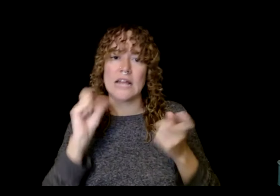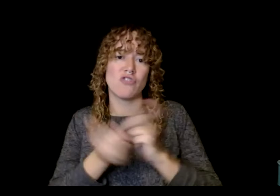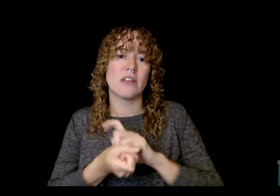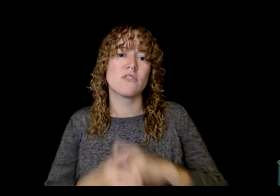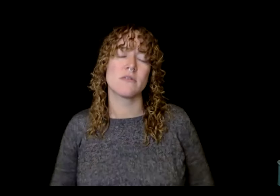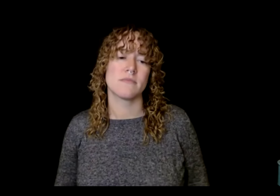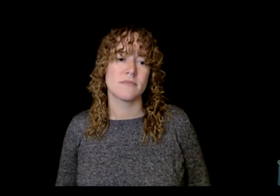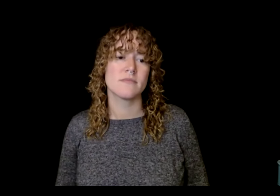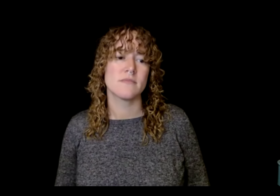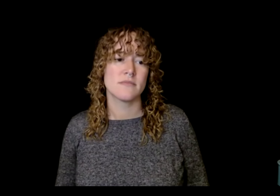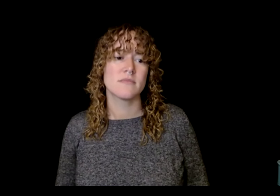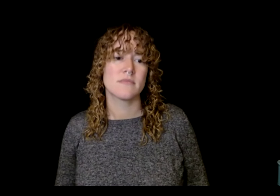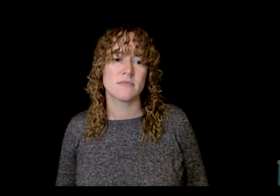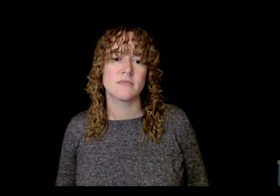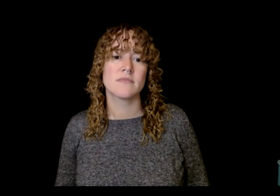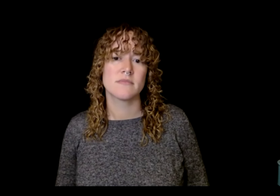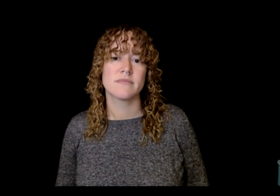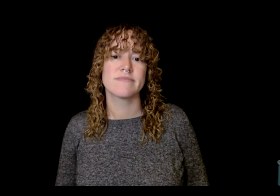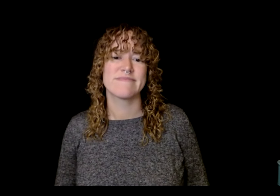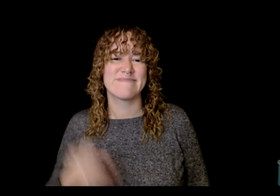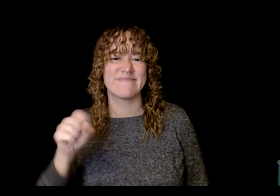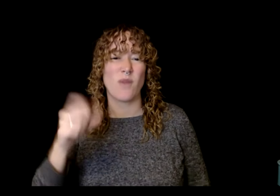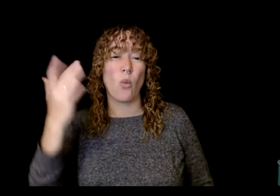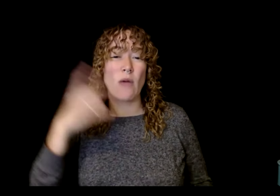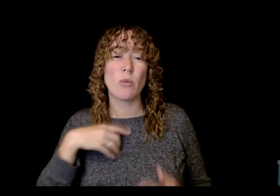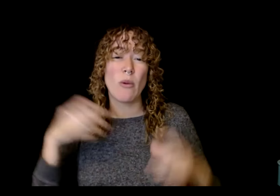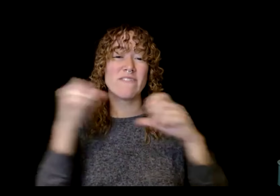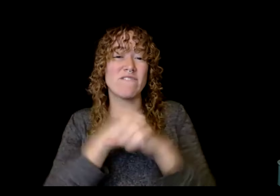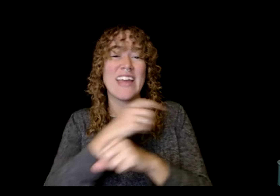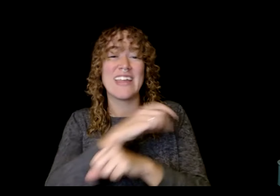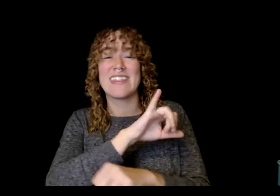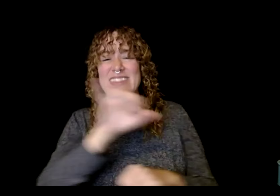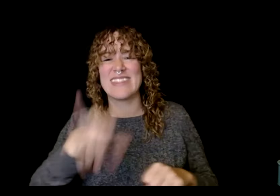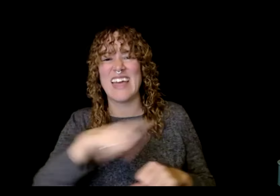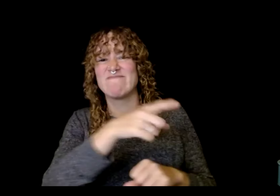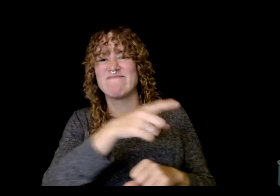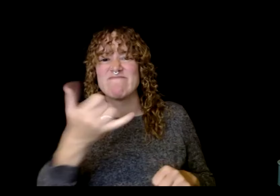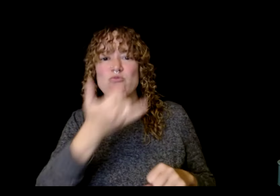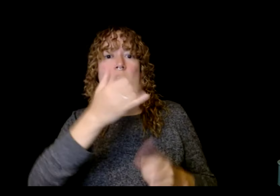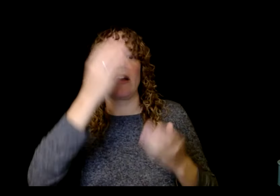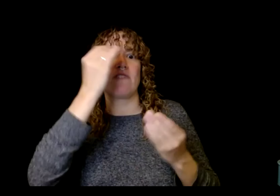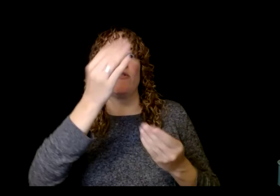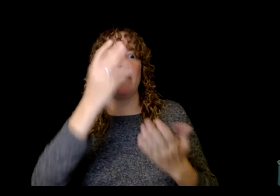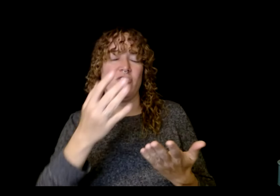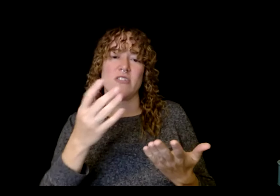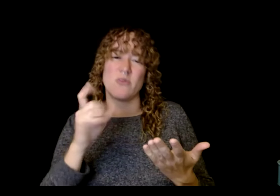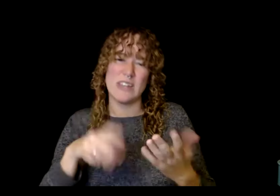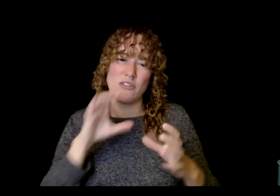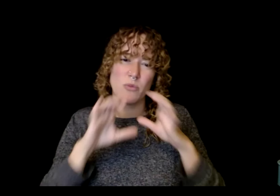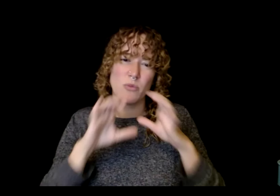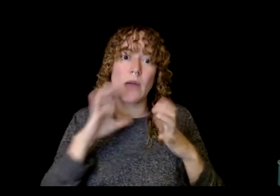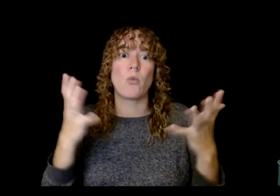it is part of a larger sort of like combating disinformation strategy that like we need to work together on.